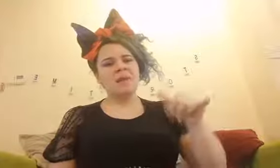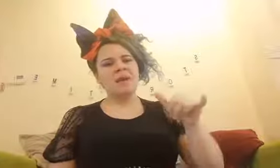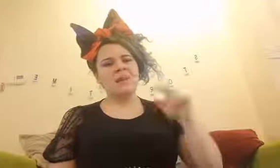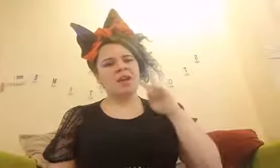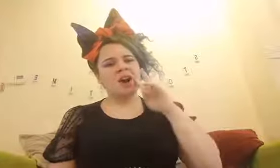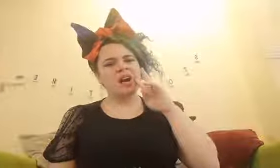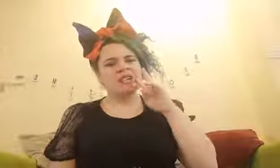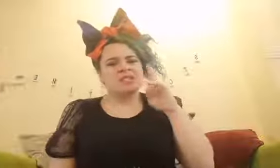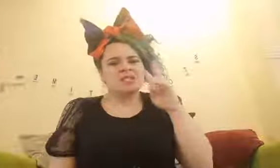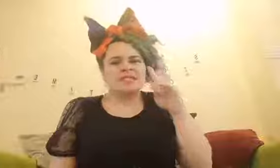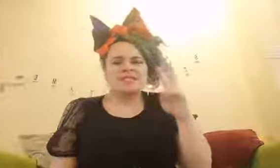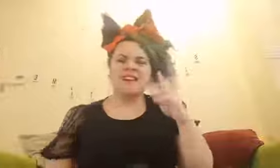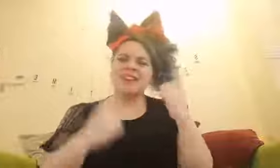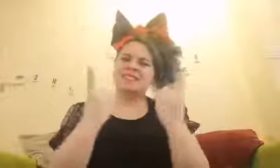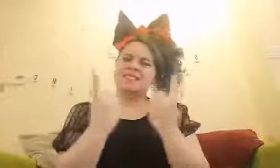Maybe I should say